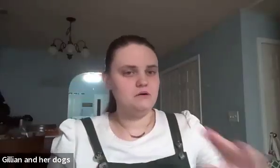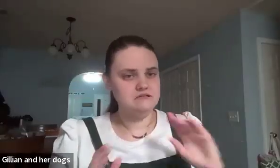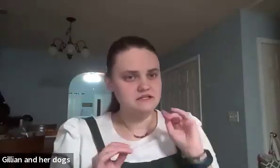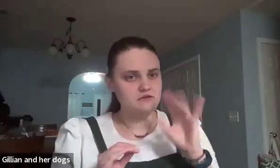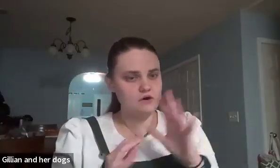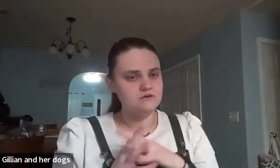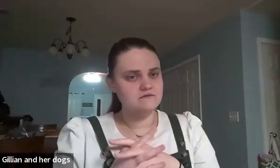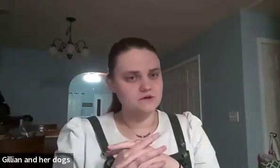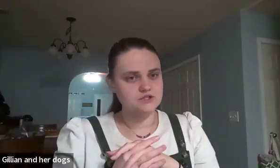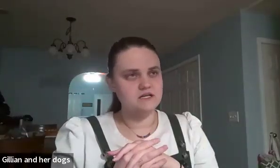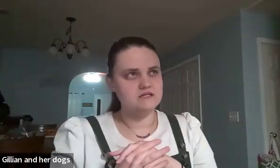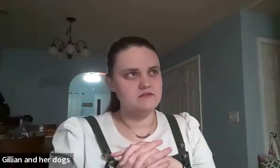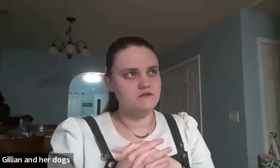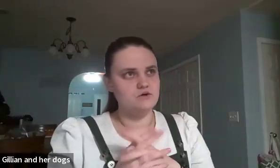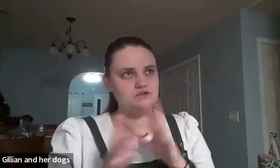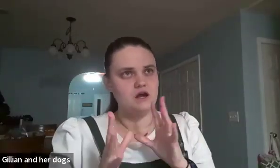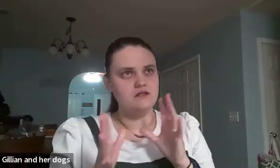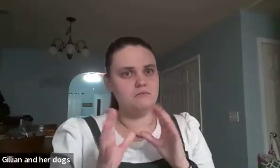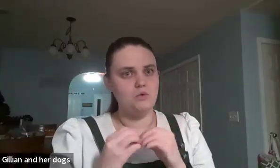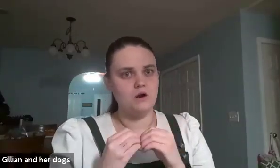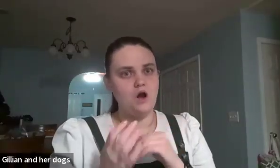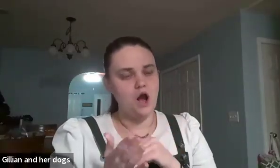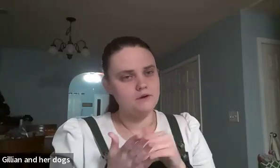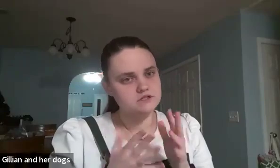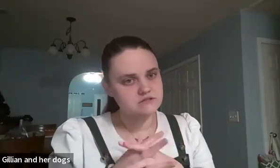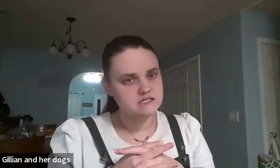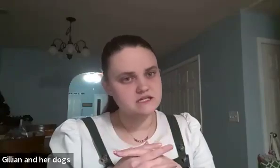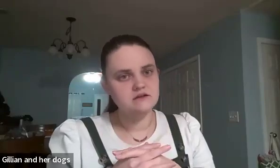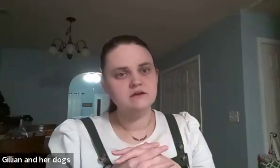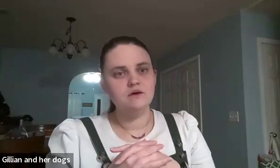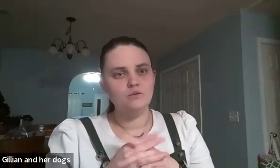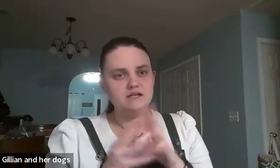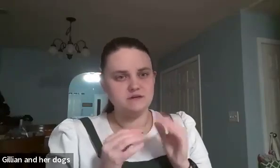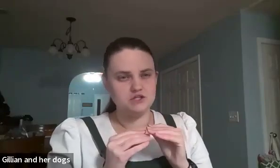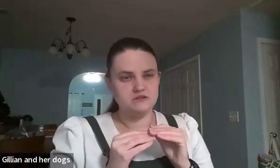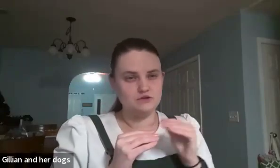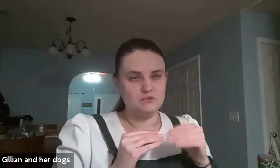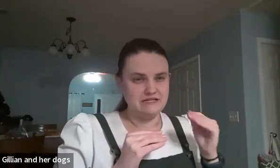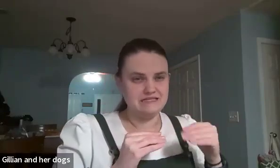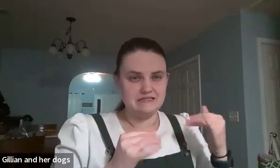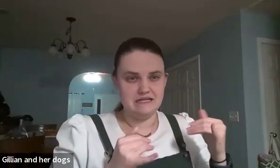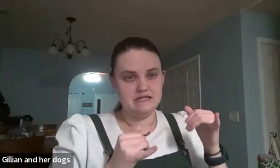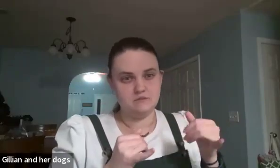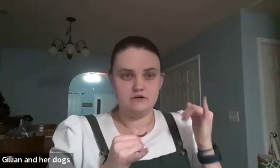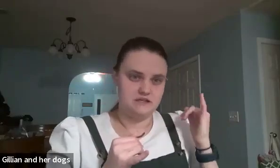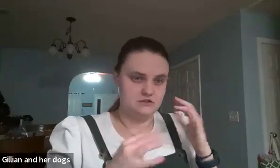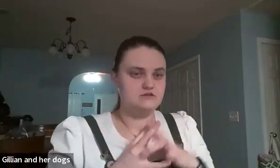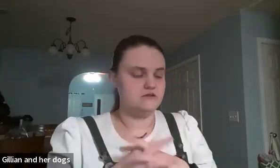So I always like to throw those in first because I think those are kind of the more common ones we see. especially with those more instant today, tomorrow, yesterday sort of